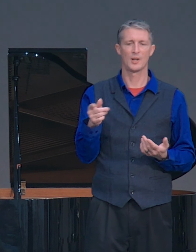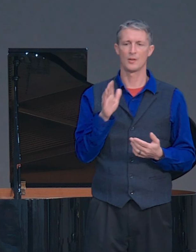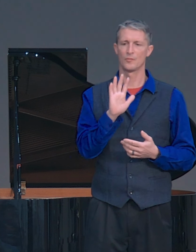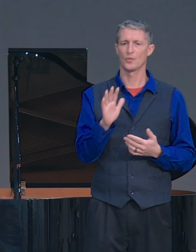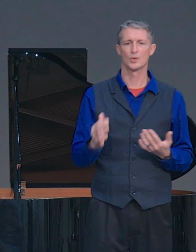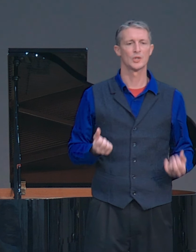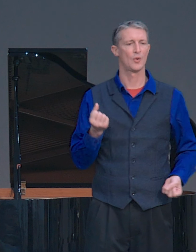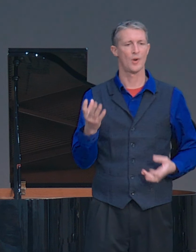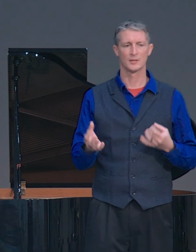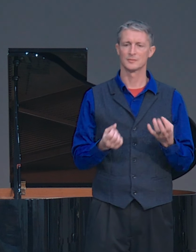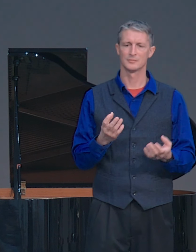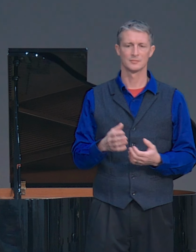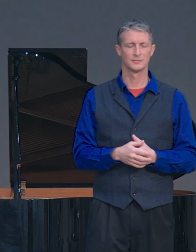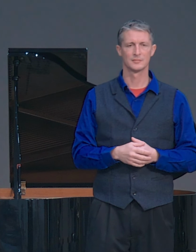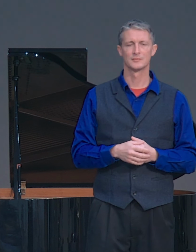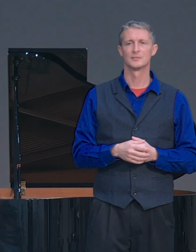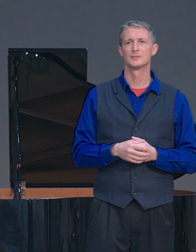Verse 2 tells us,